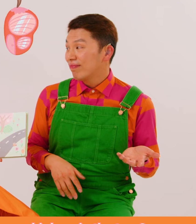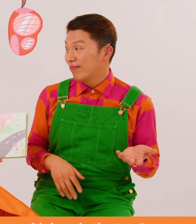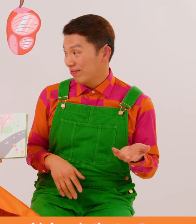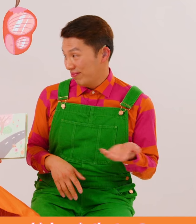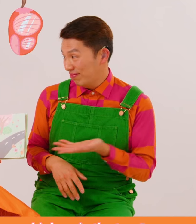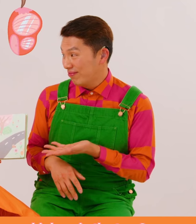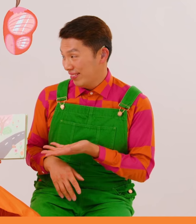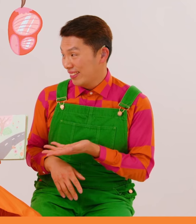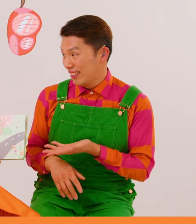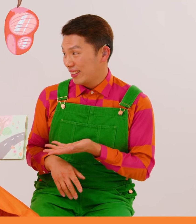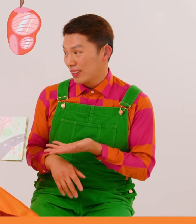the tree